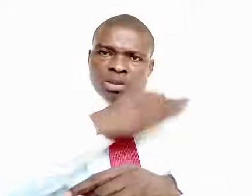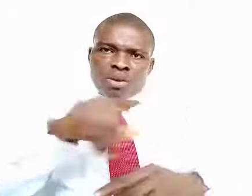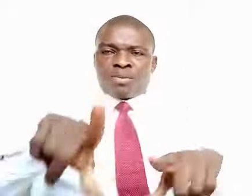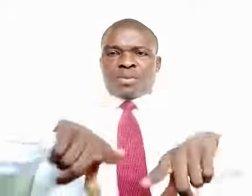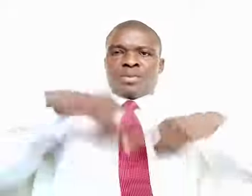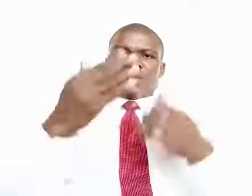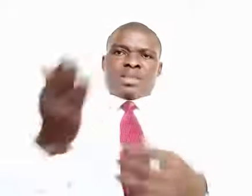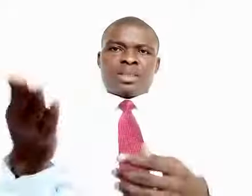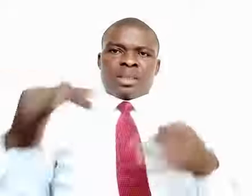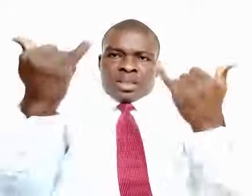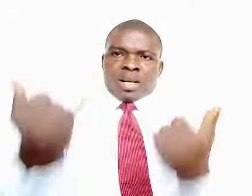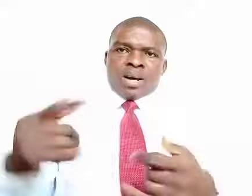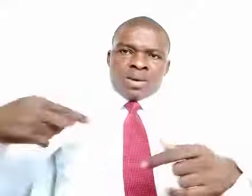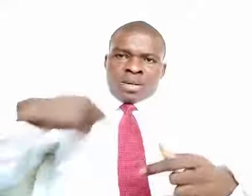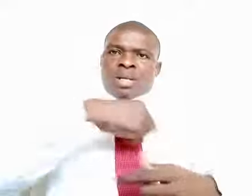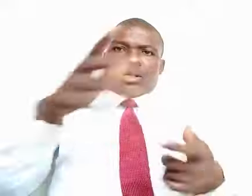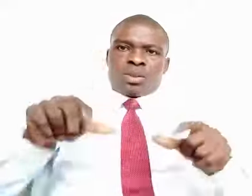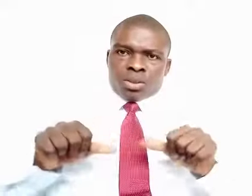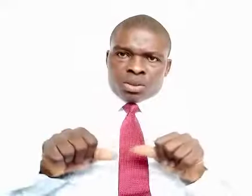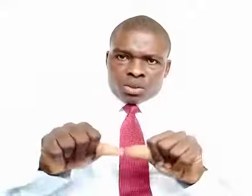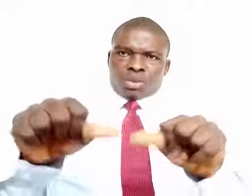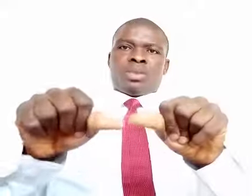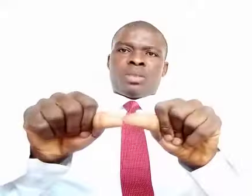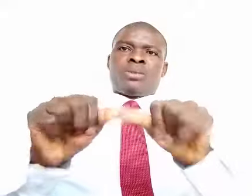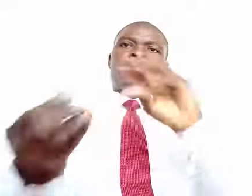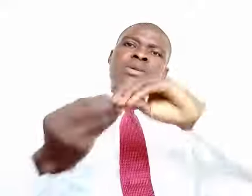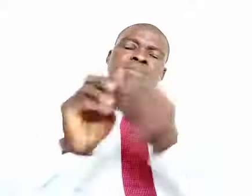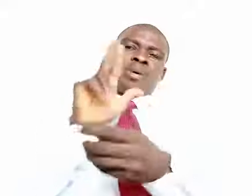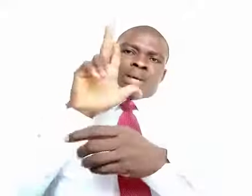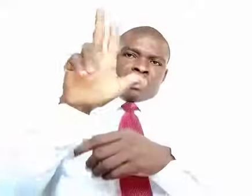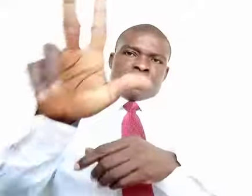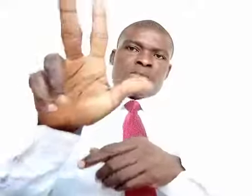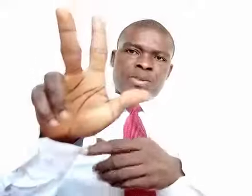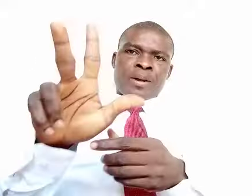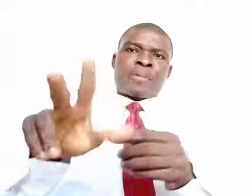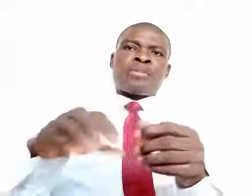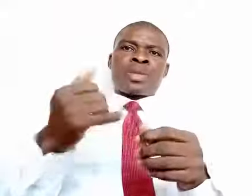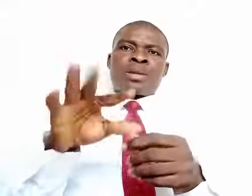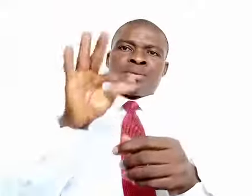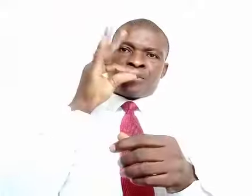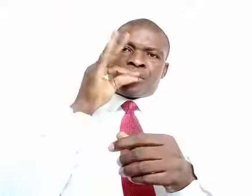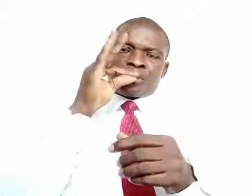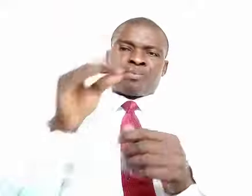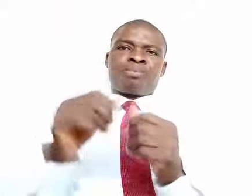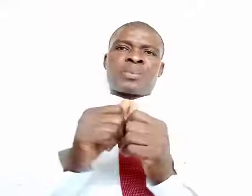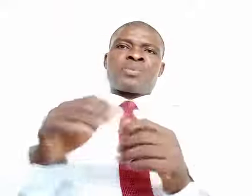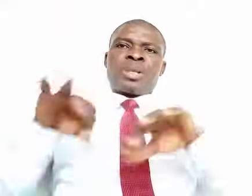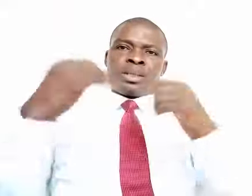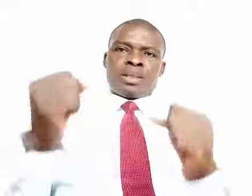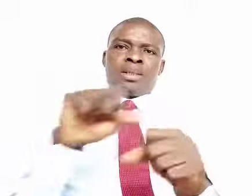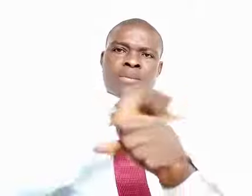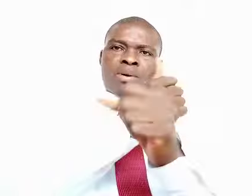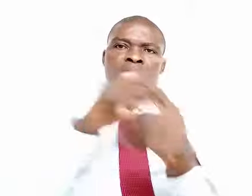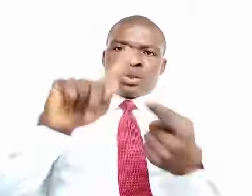continue. 3. Nutrition. This is the ability to feed or take in food.